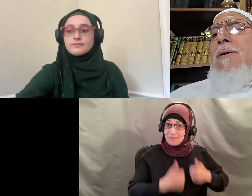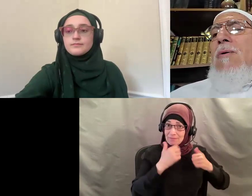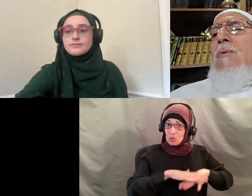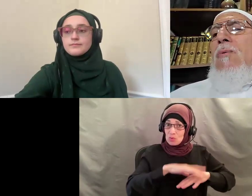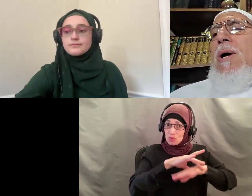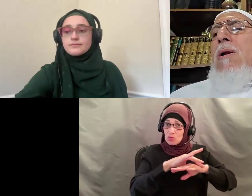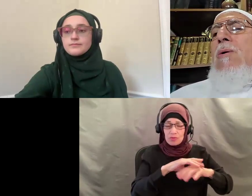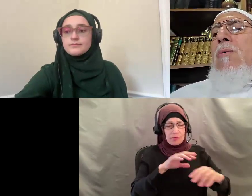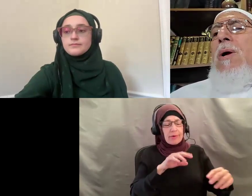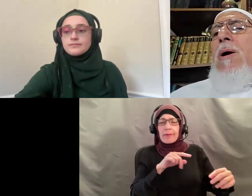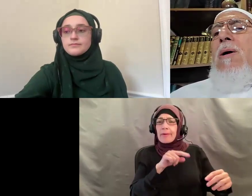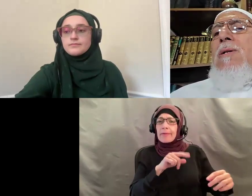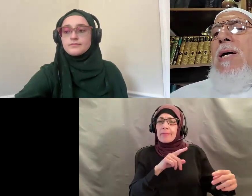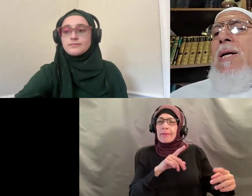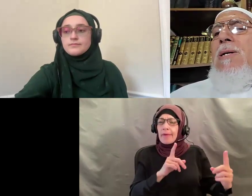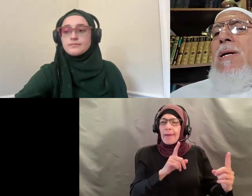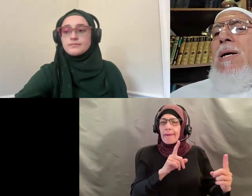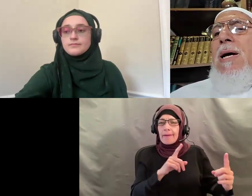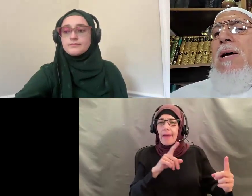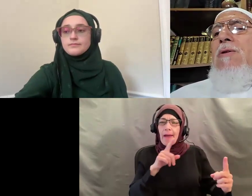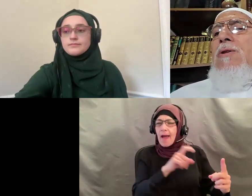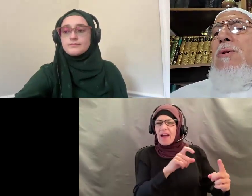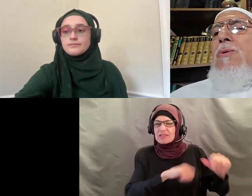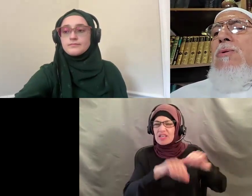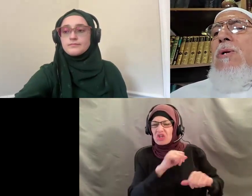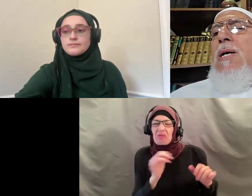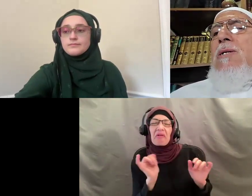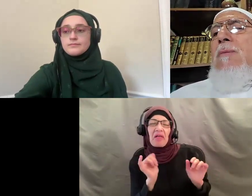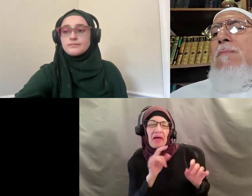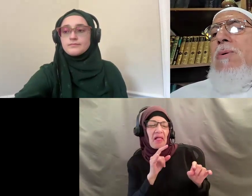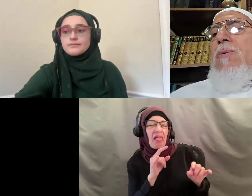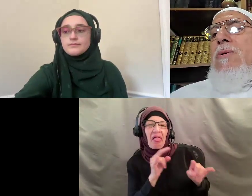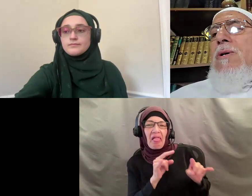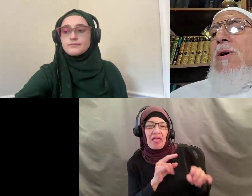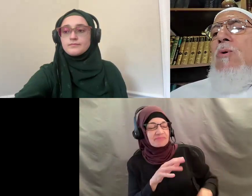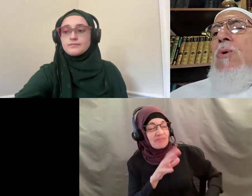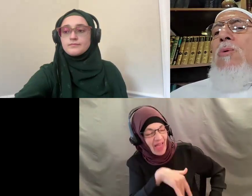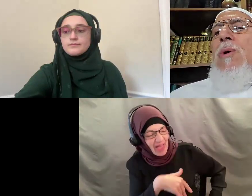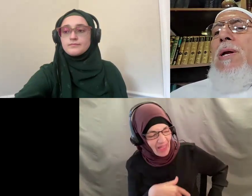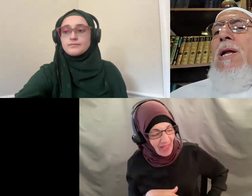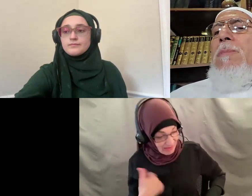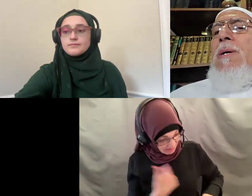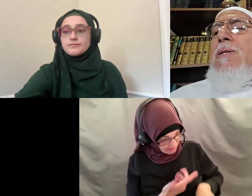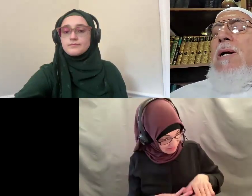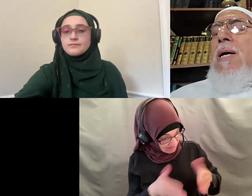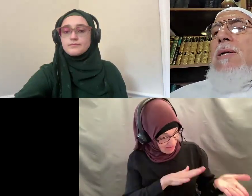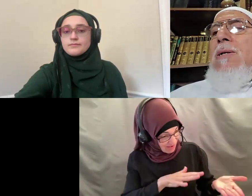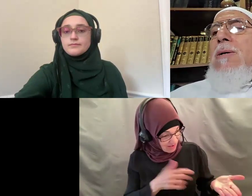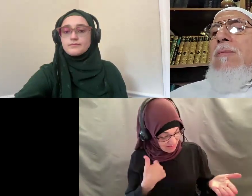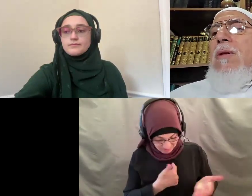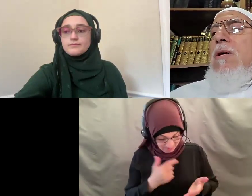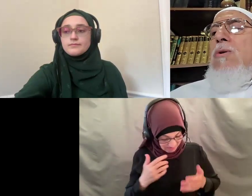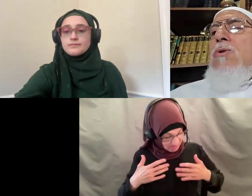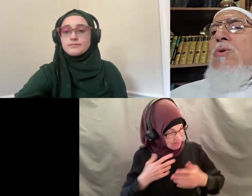mockingly, when we are dead and reduced to dust and bones, will we really be